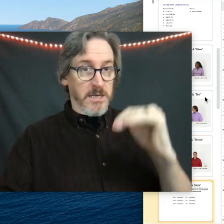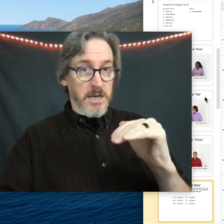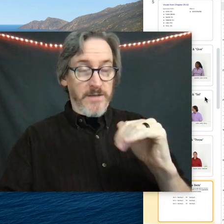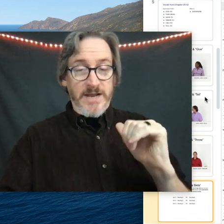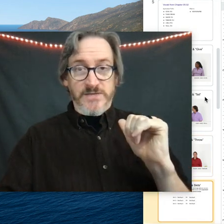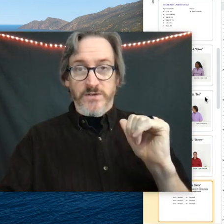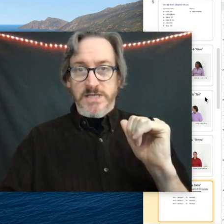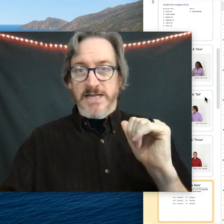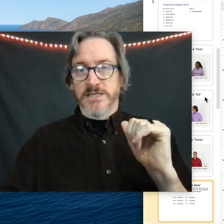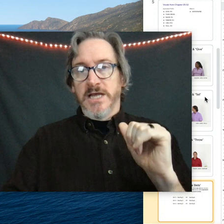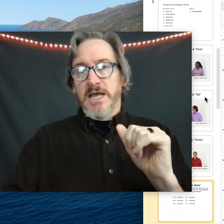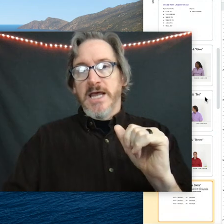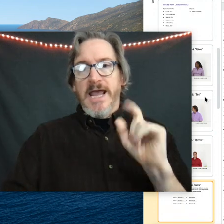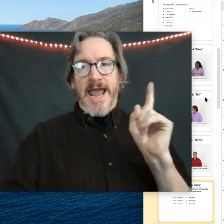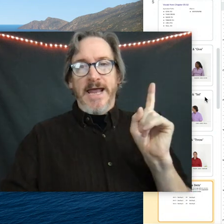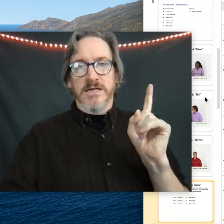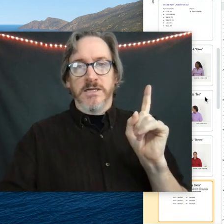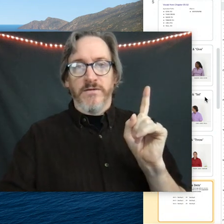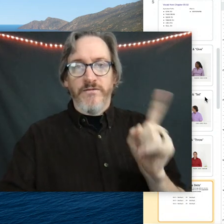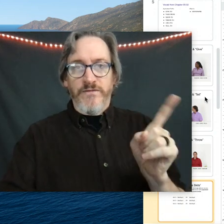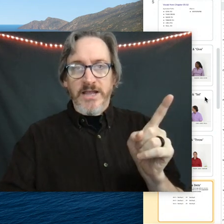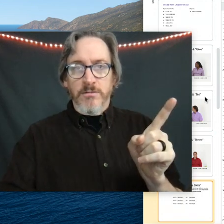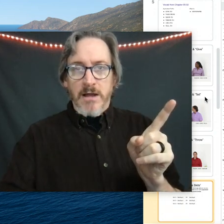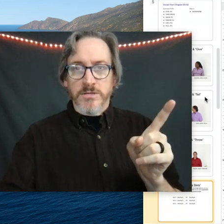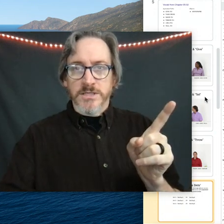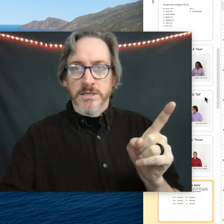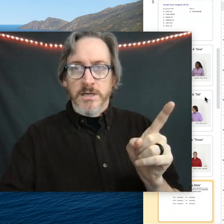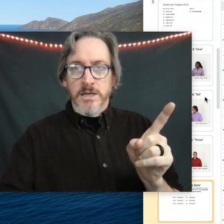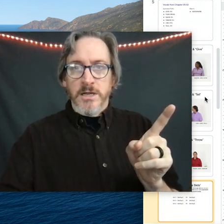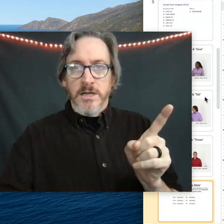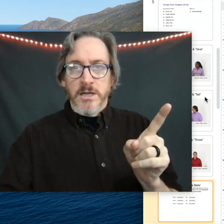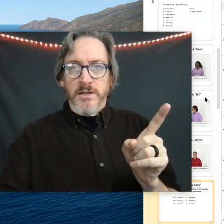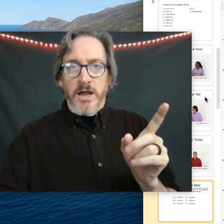skits in the next few slides and figure out